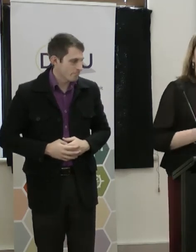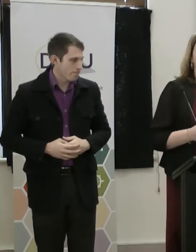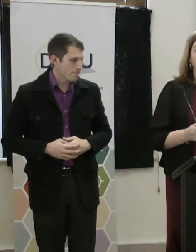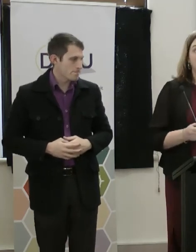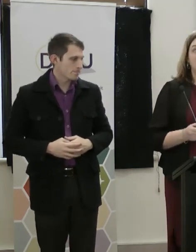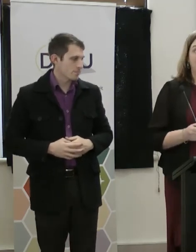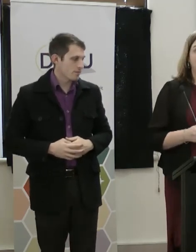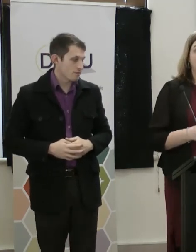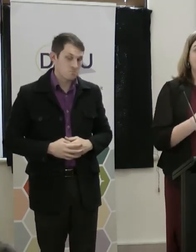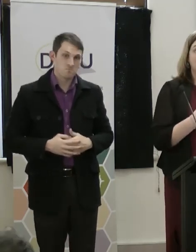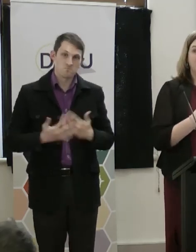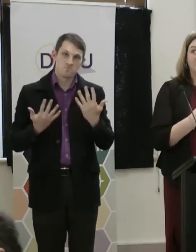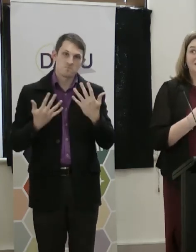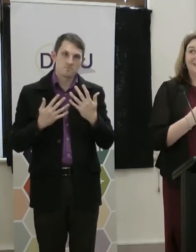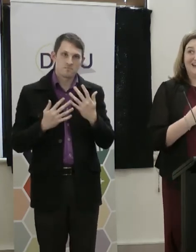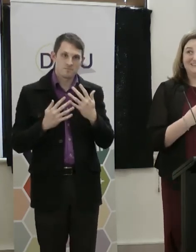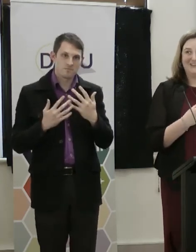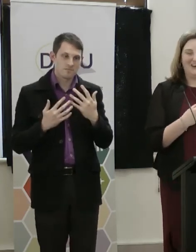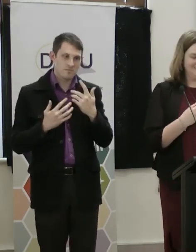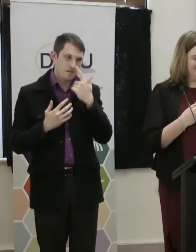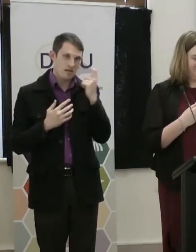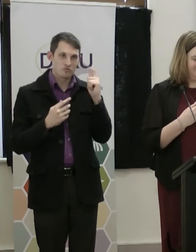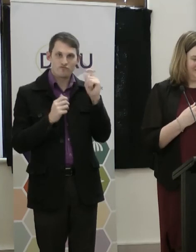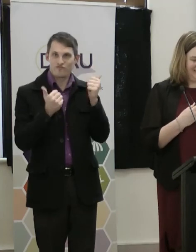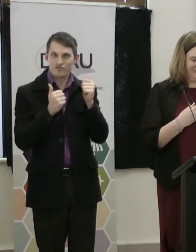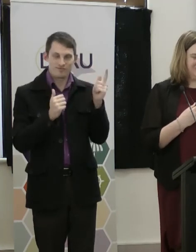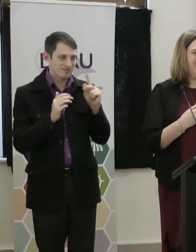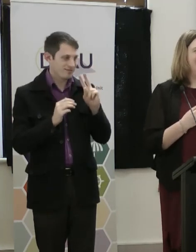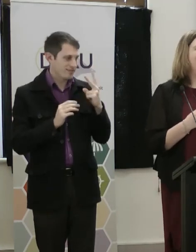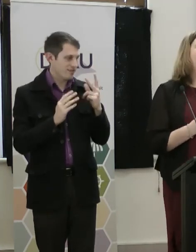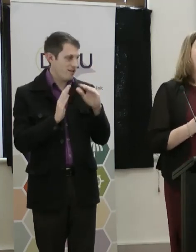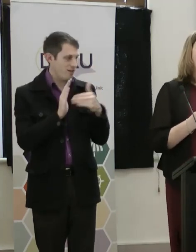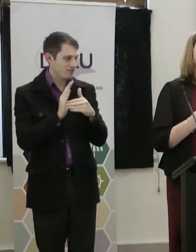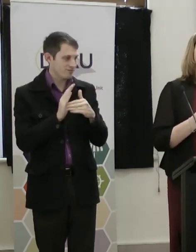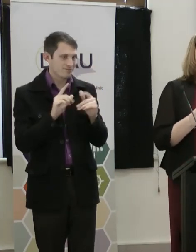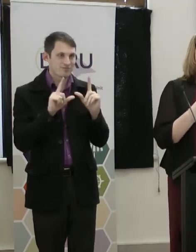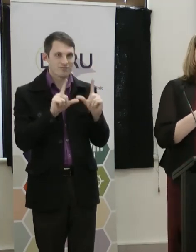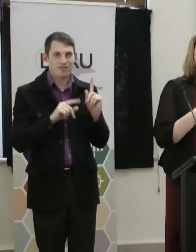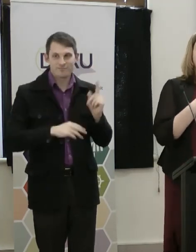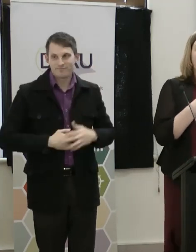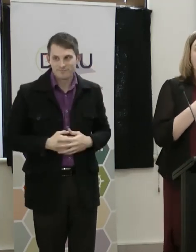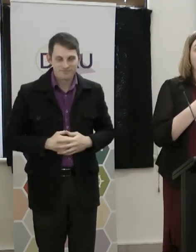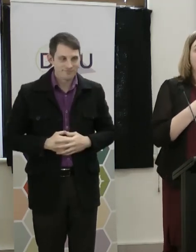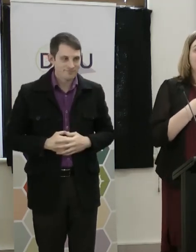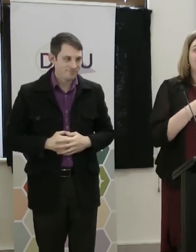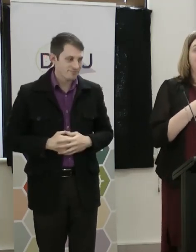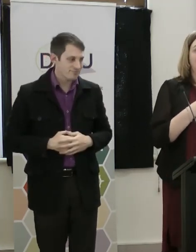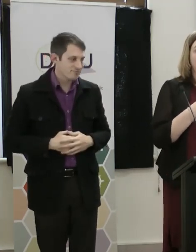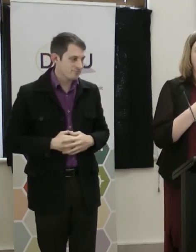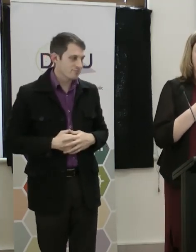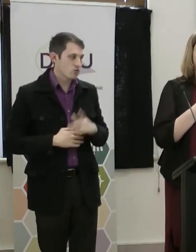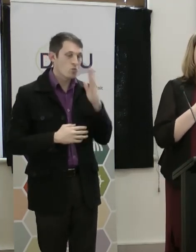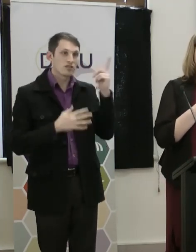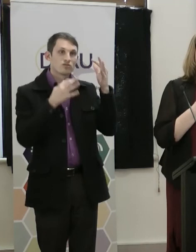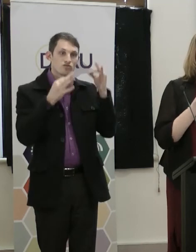So I am just about finished. This is about the second last slide, so I've done it in good timing. As I said, the banning orders and the information